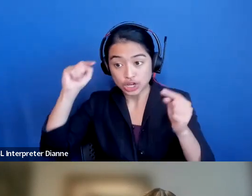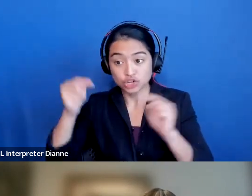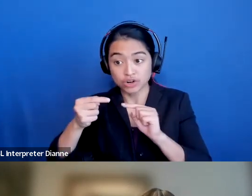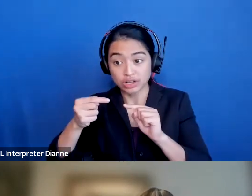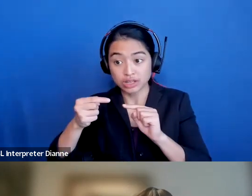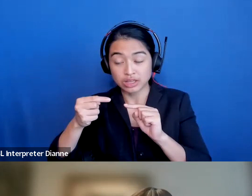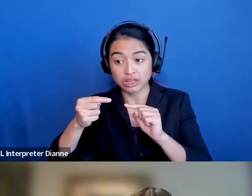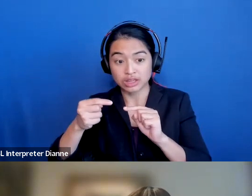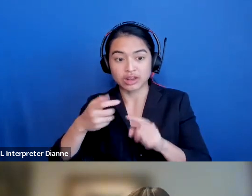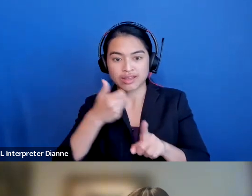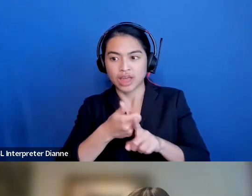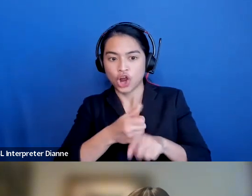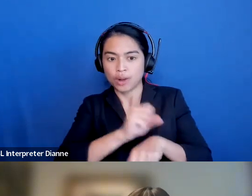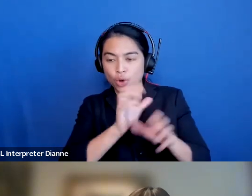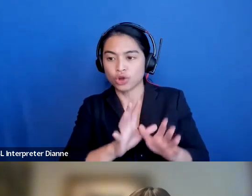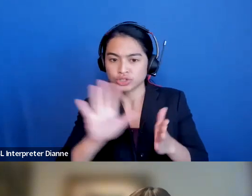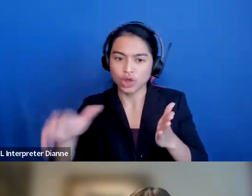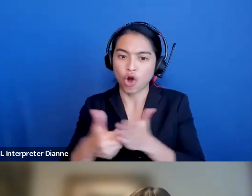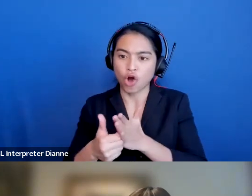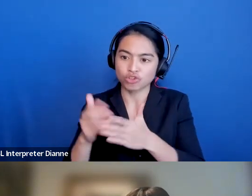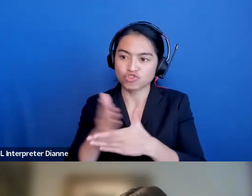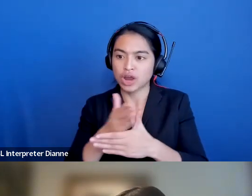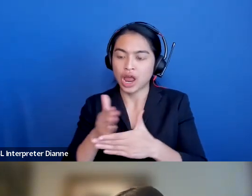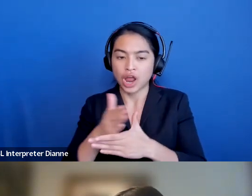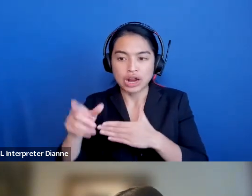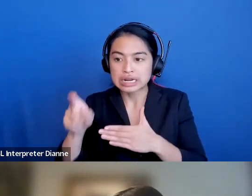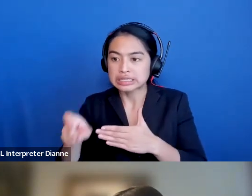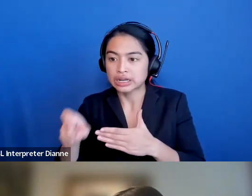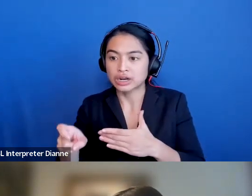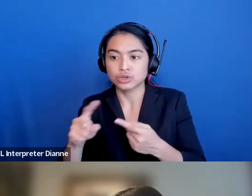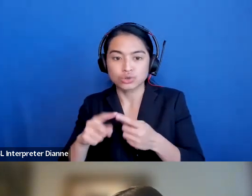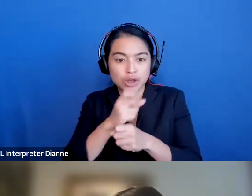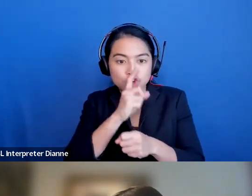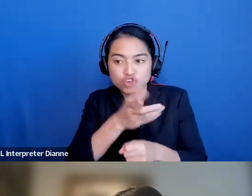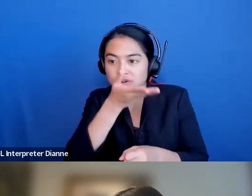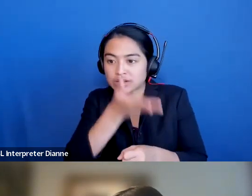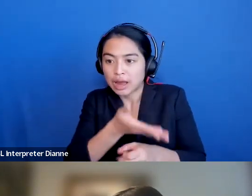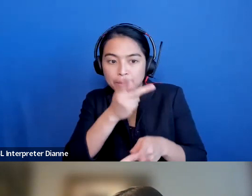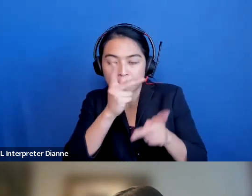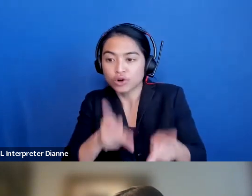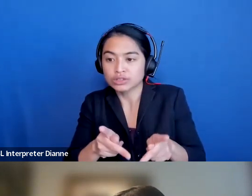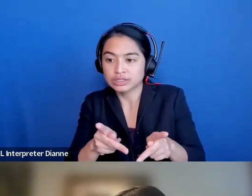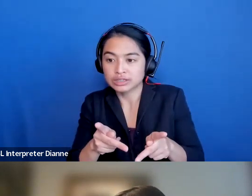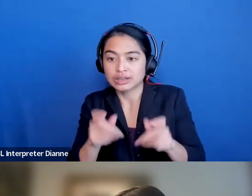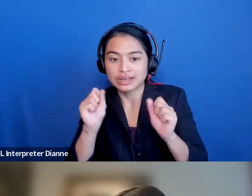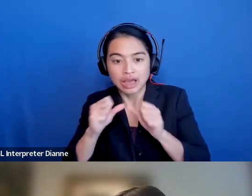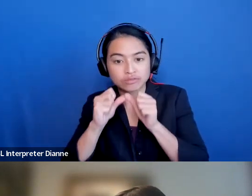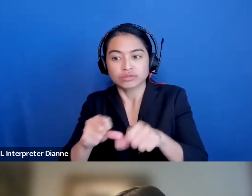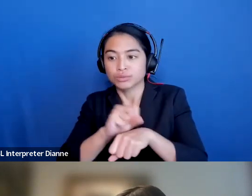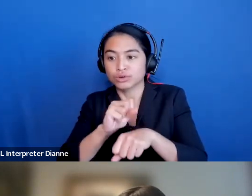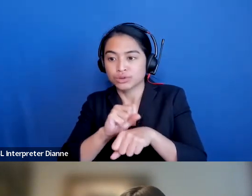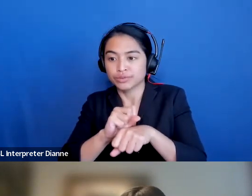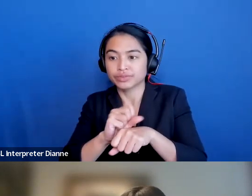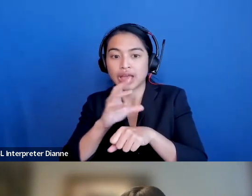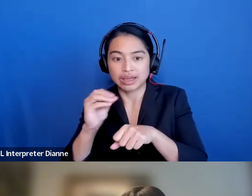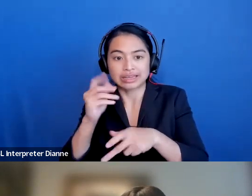their employer. So they all shared the necessary ingredients to ensure that this person can obtain employment but